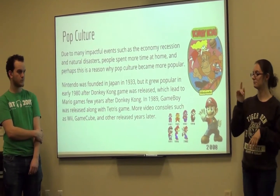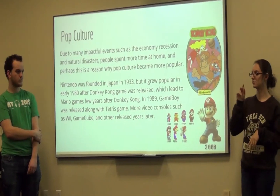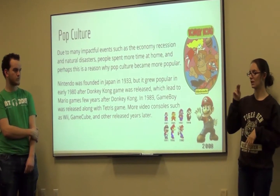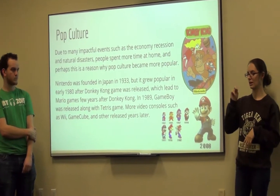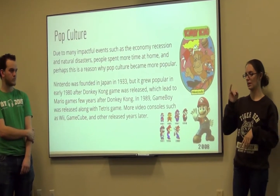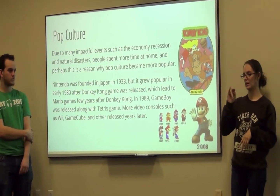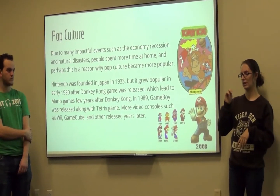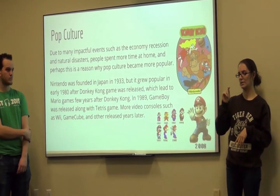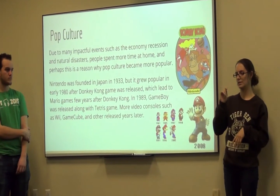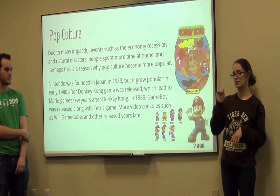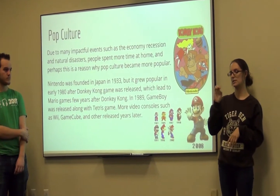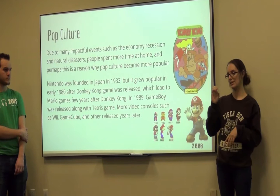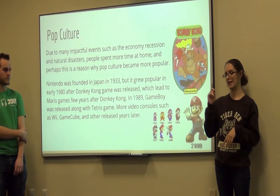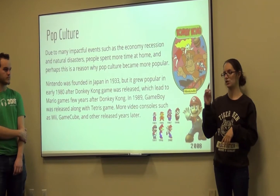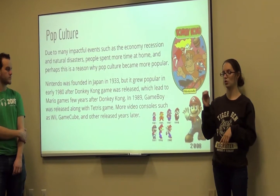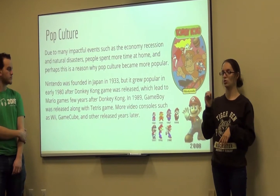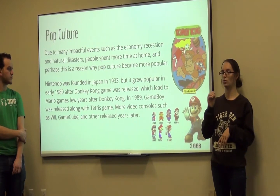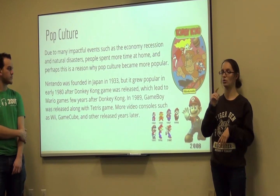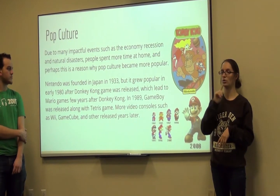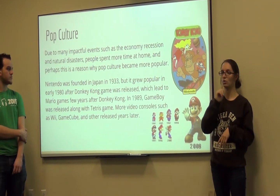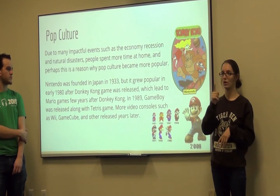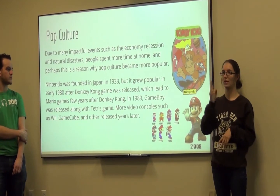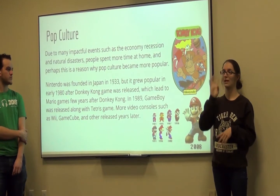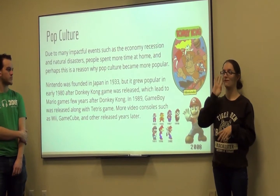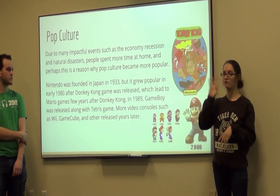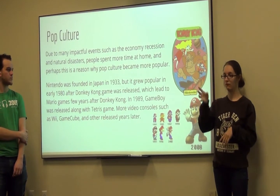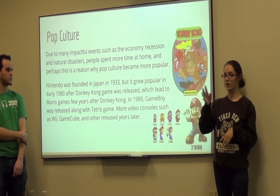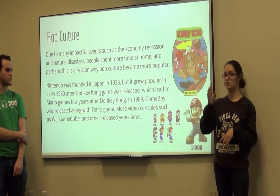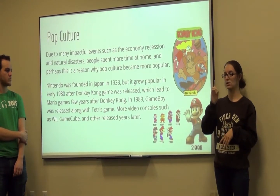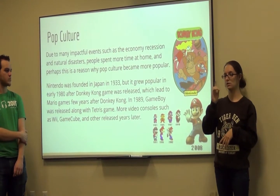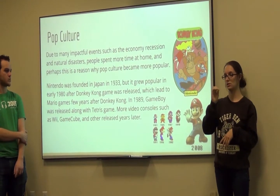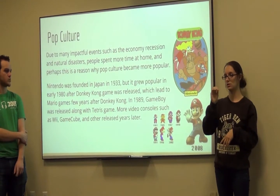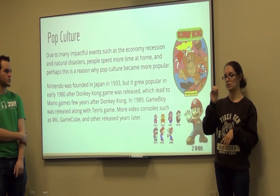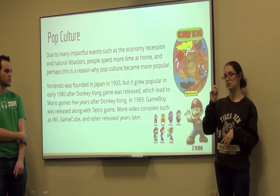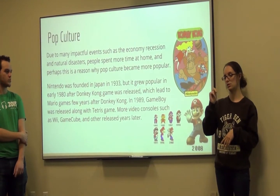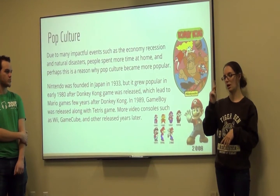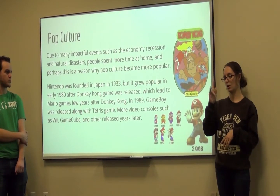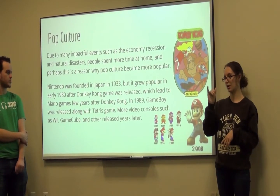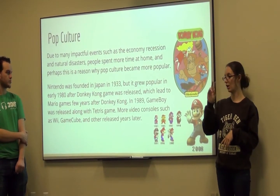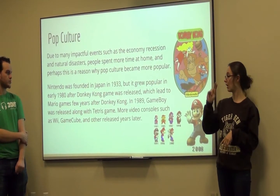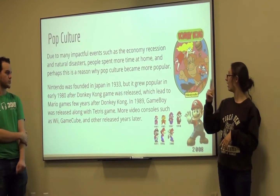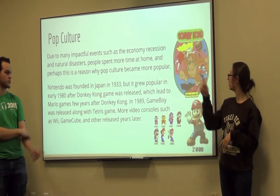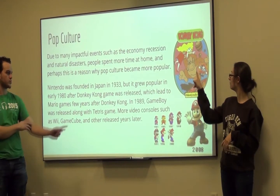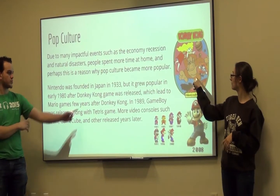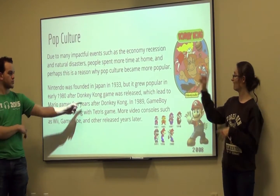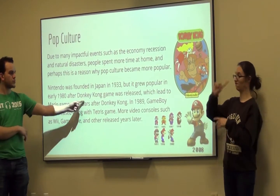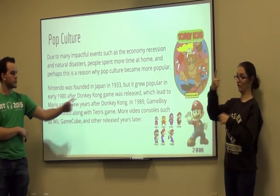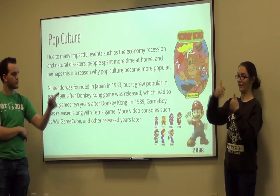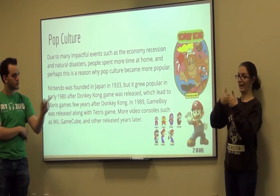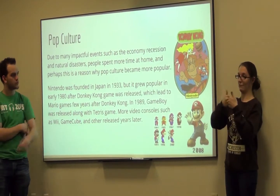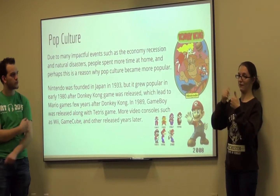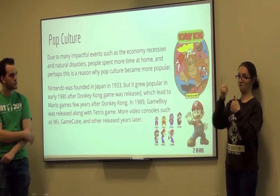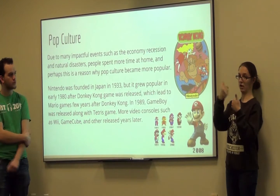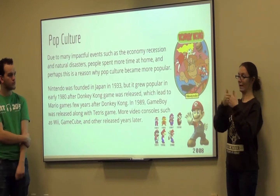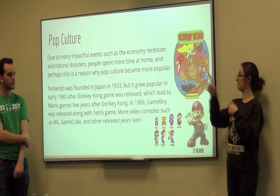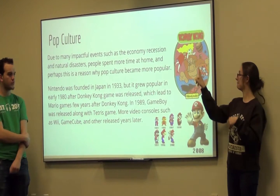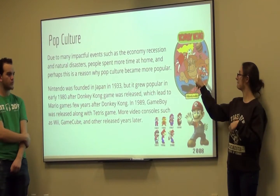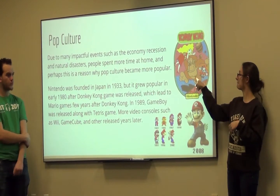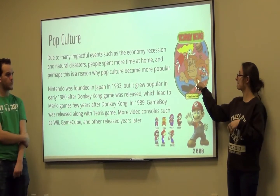really all over the world. And Nintendo really was, Nintendo had invented Donkey Kong. That was